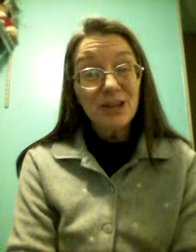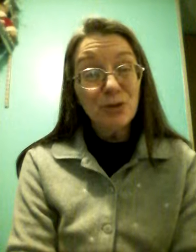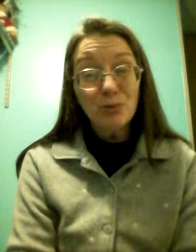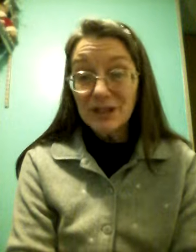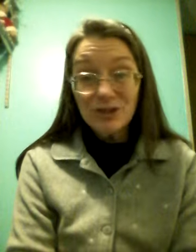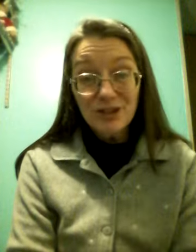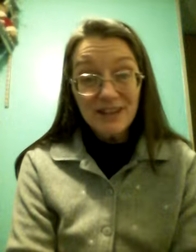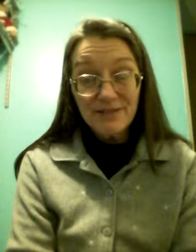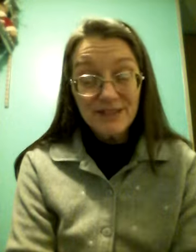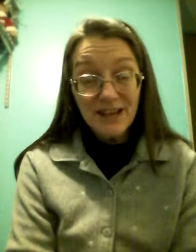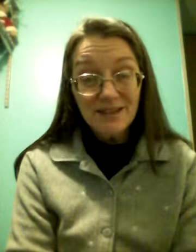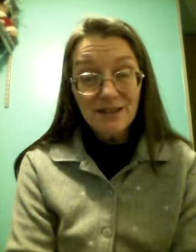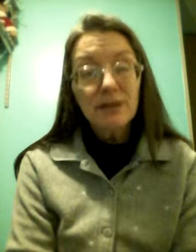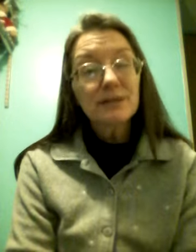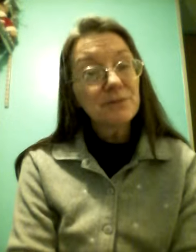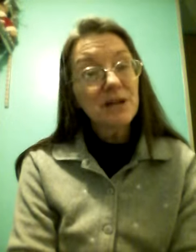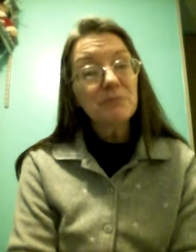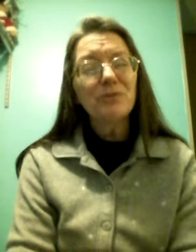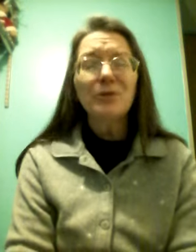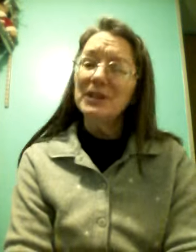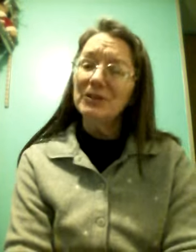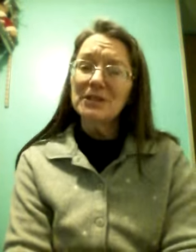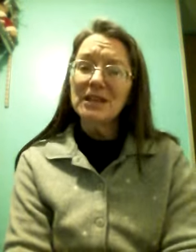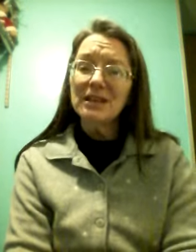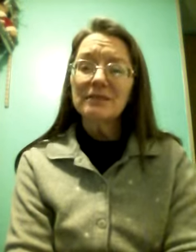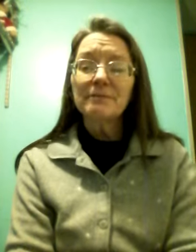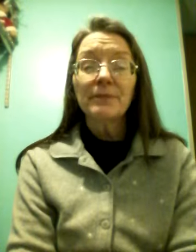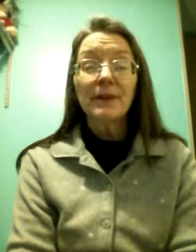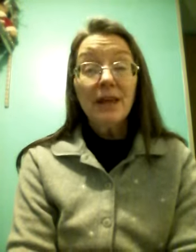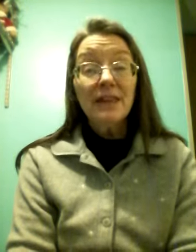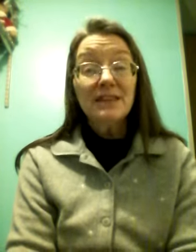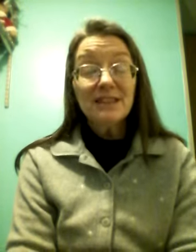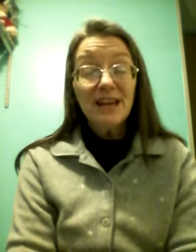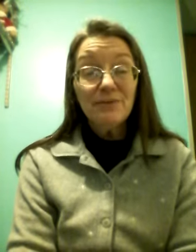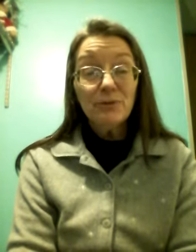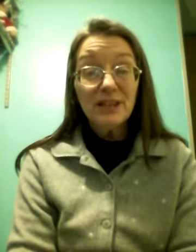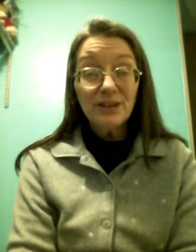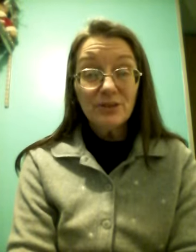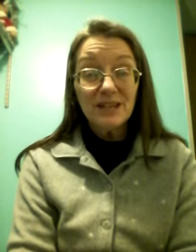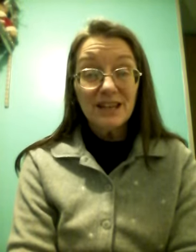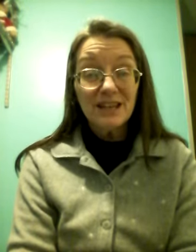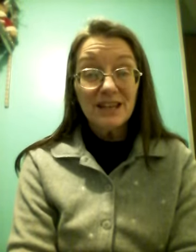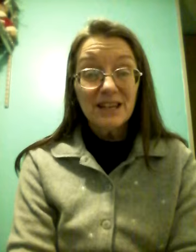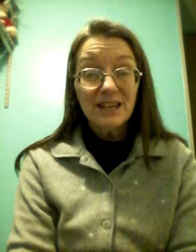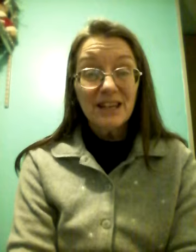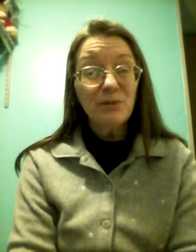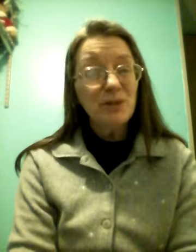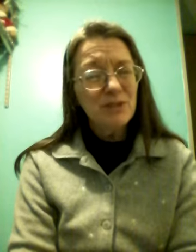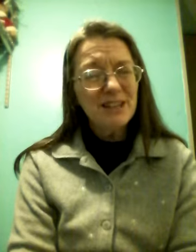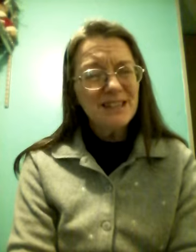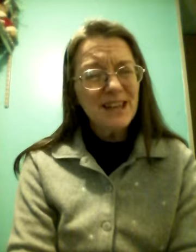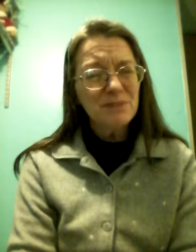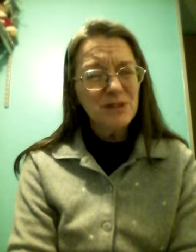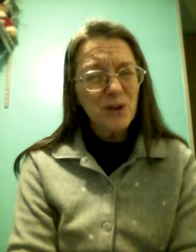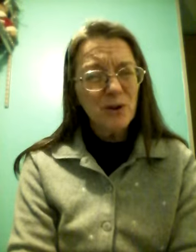you really shouldn't have done, sometimes you feel guilty. The sign for guilty, like when you need to say, I'm sorry,